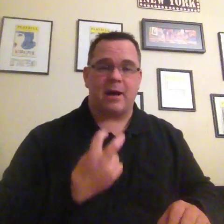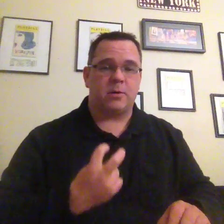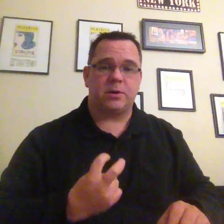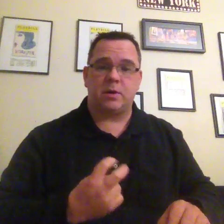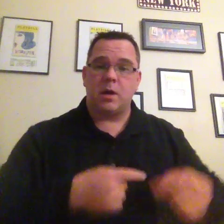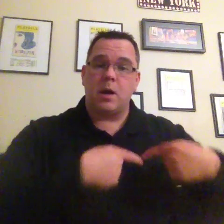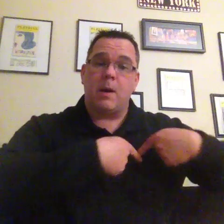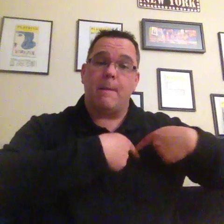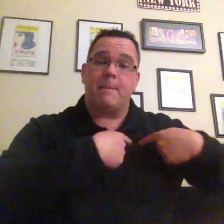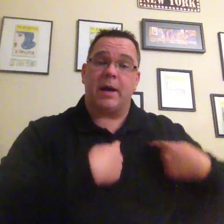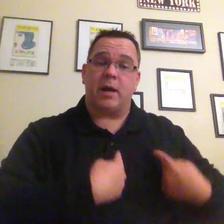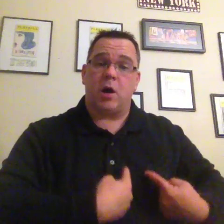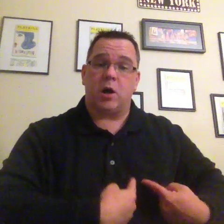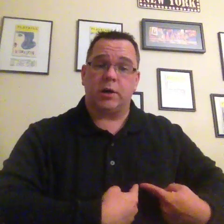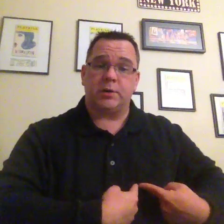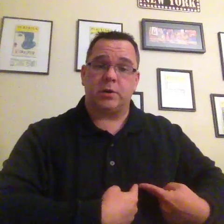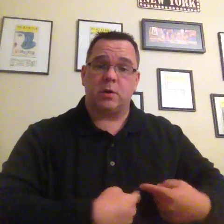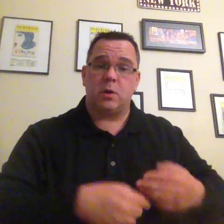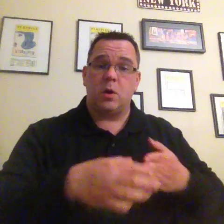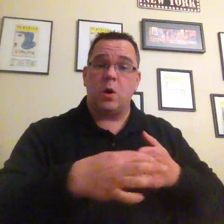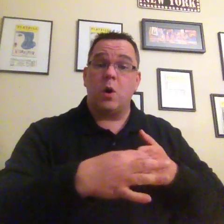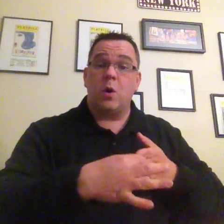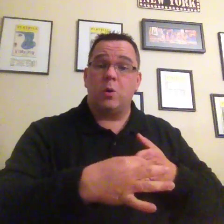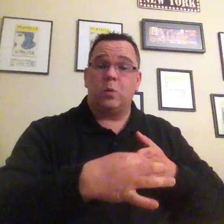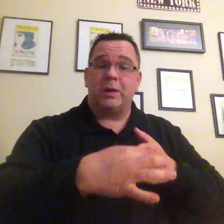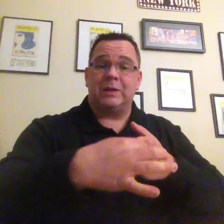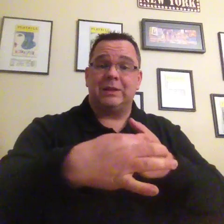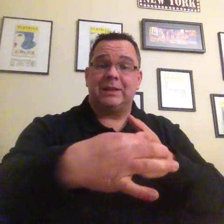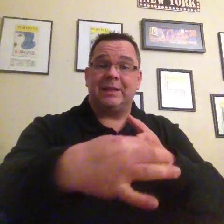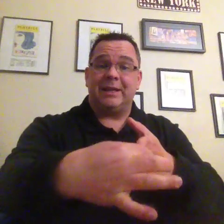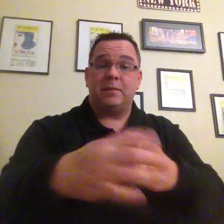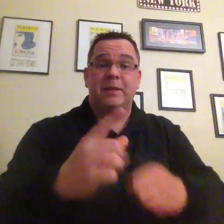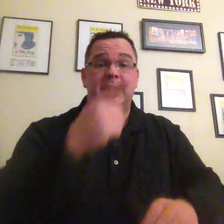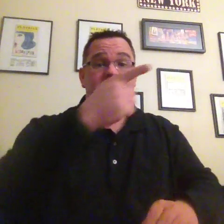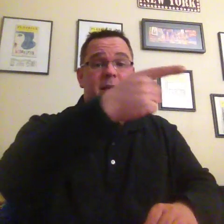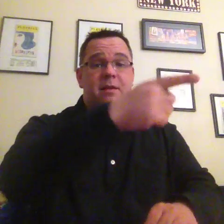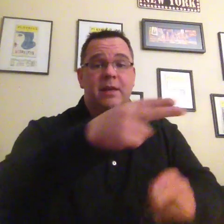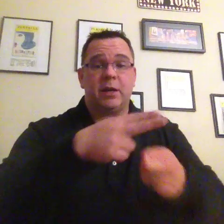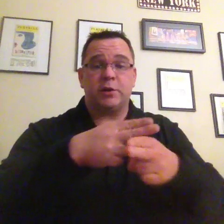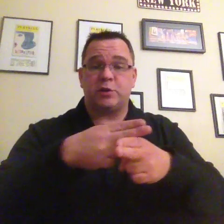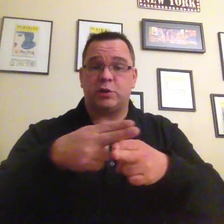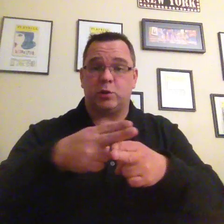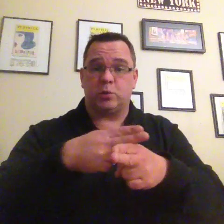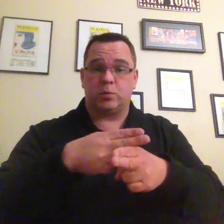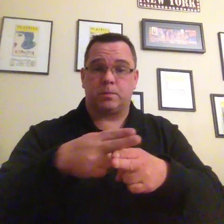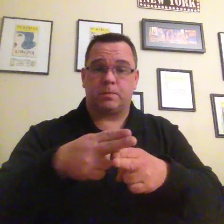doubt, my heart will lead me there soon.